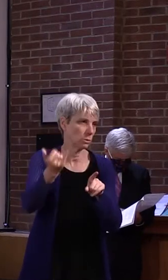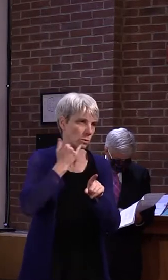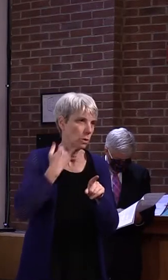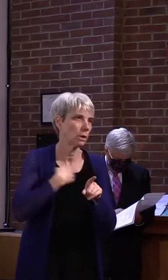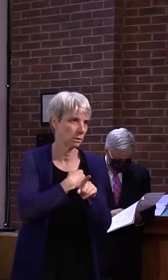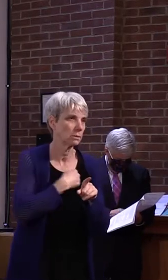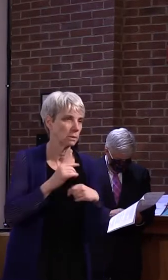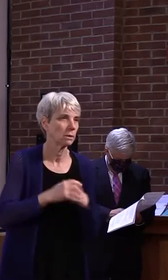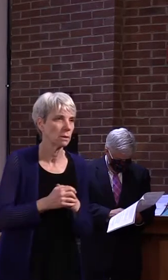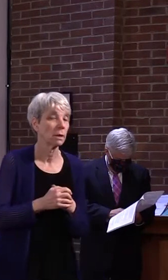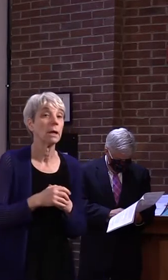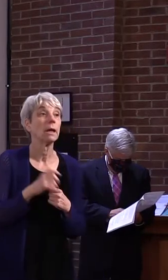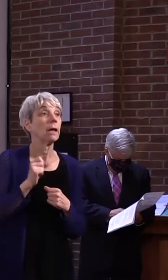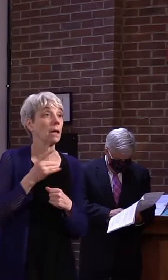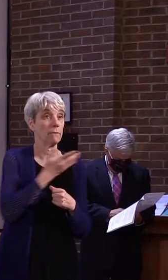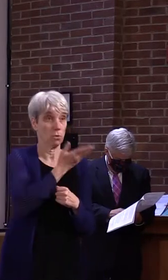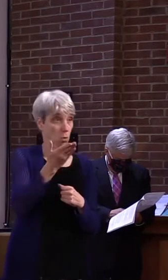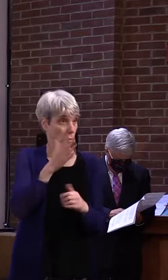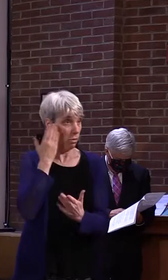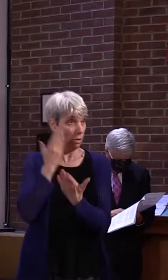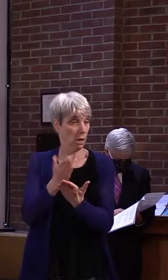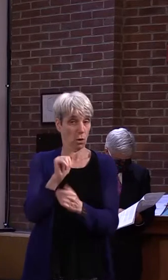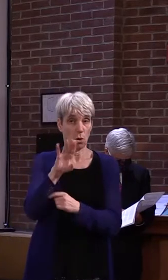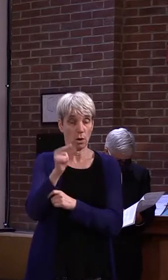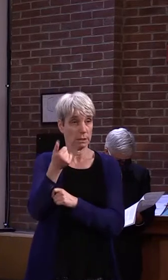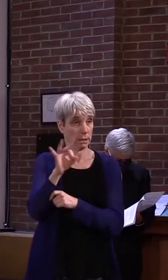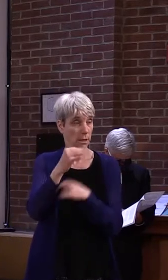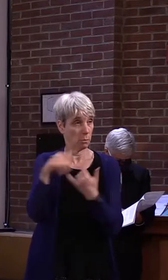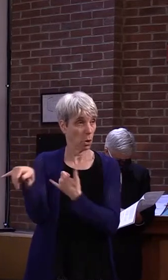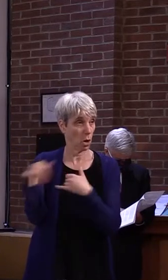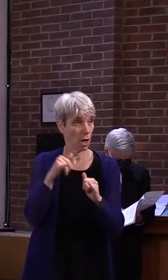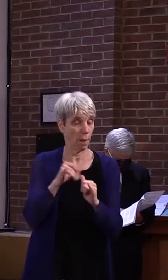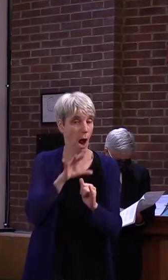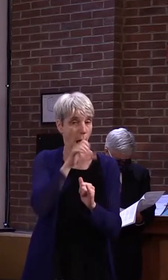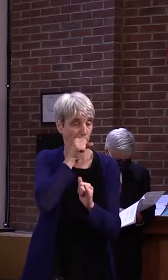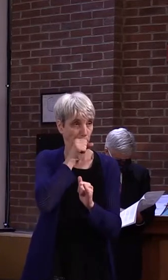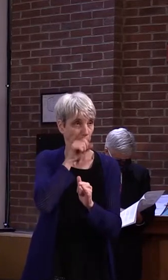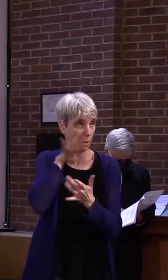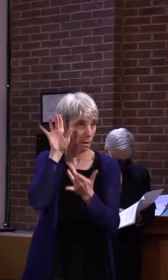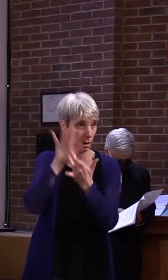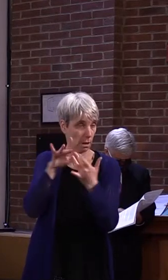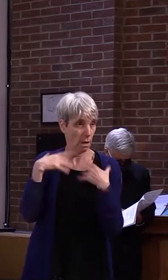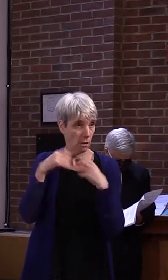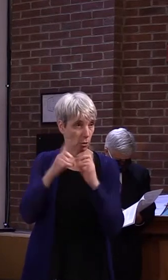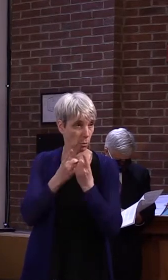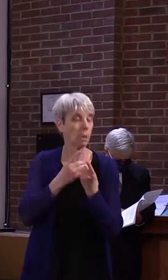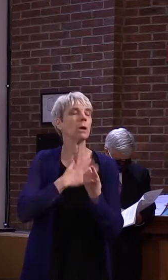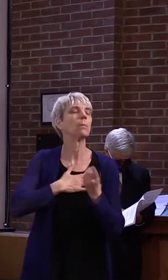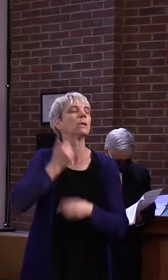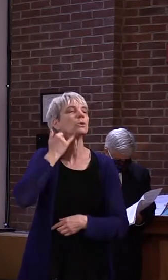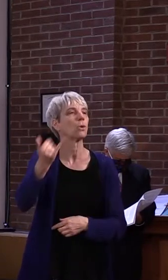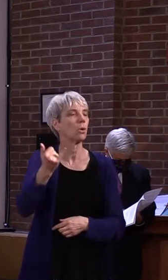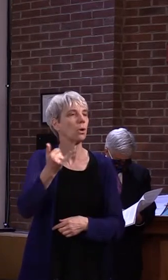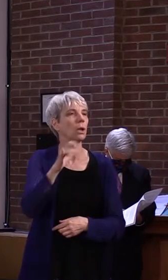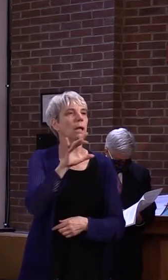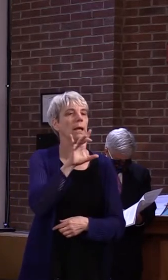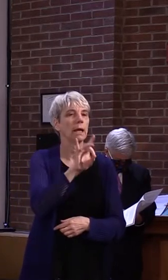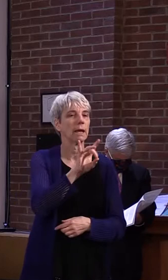August 19th event, but have not been in touch with the health department, please call